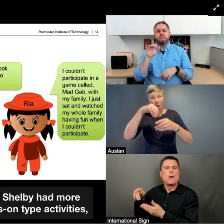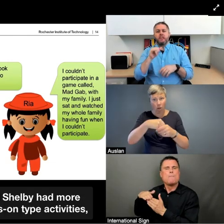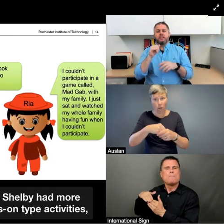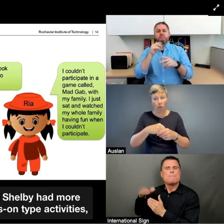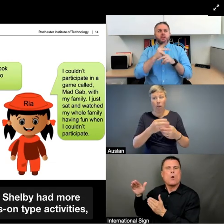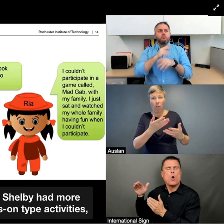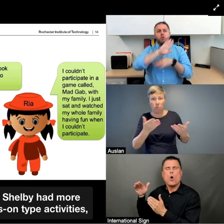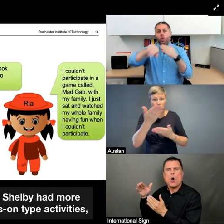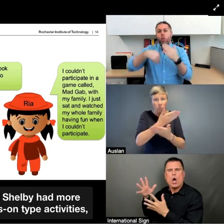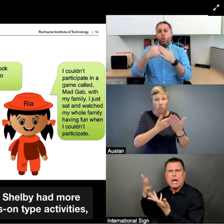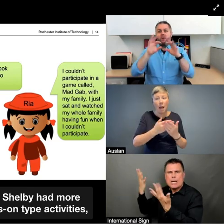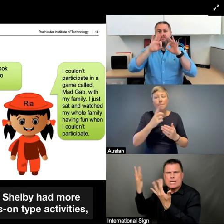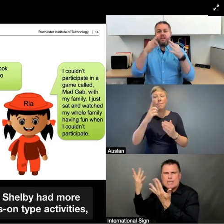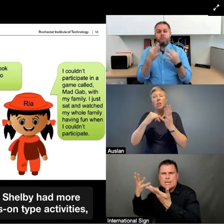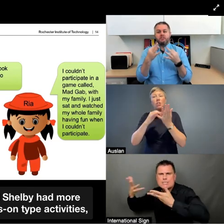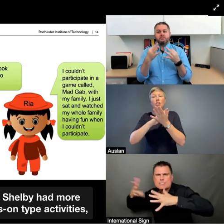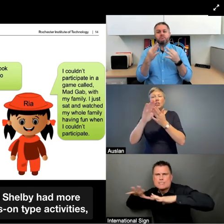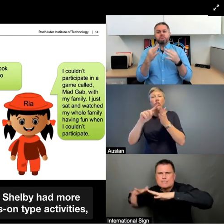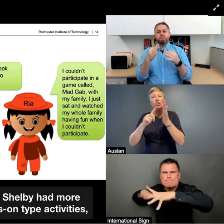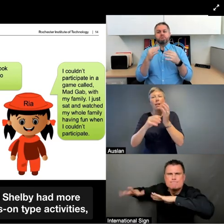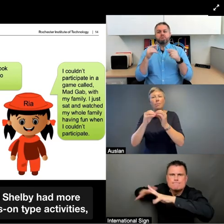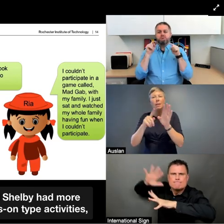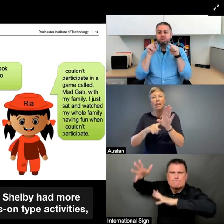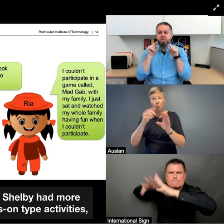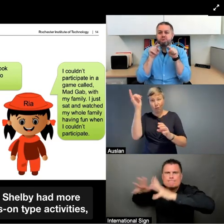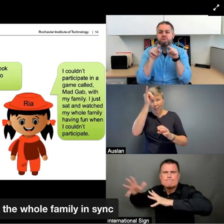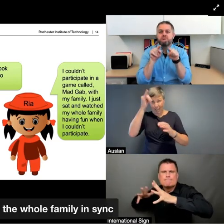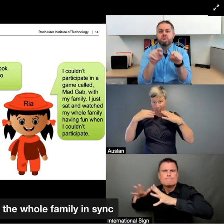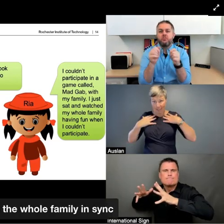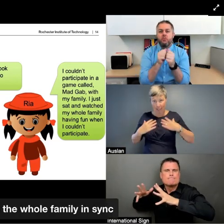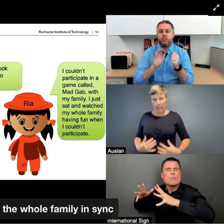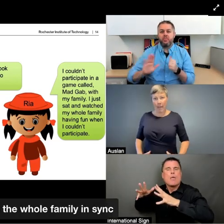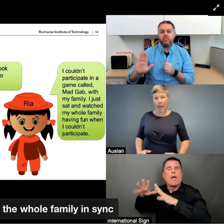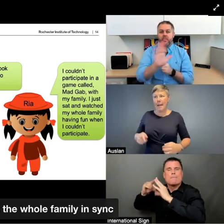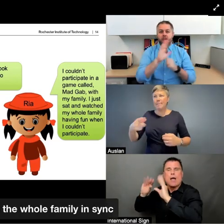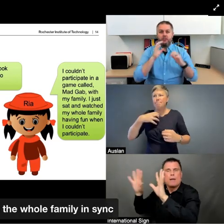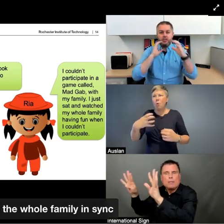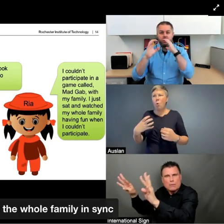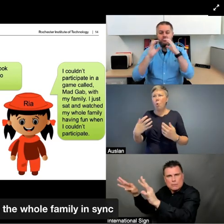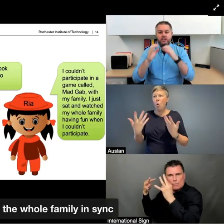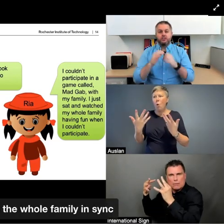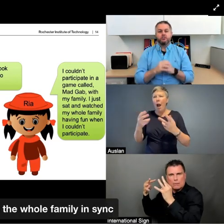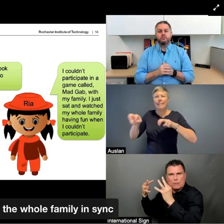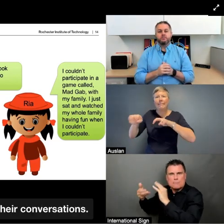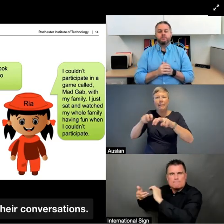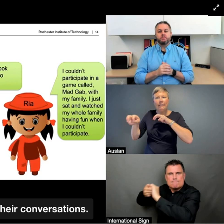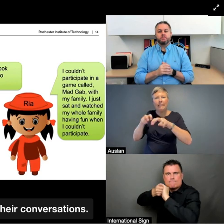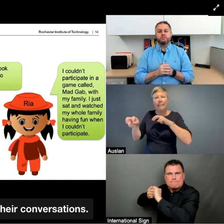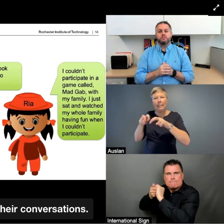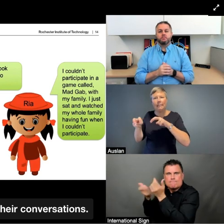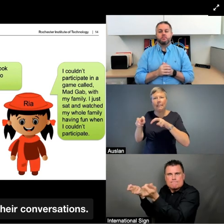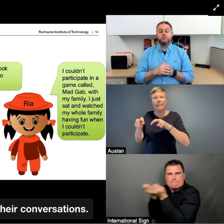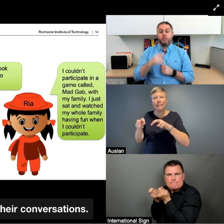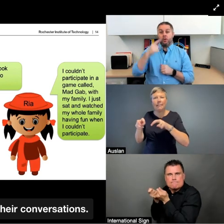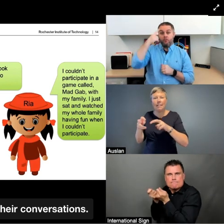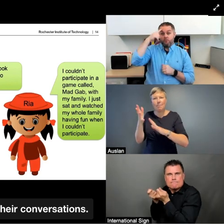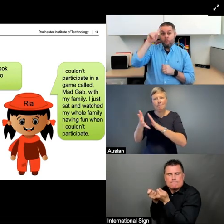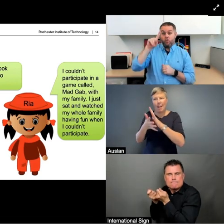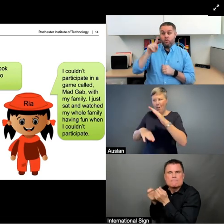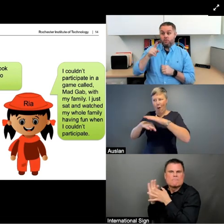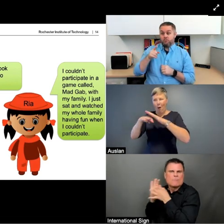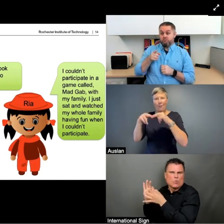and Shelby had more hands-on type activities, which kept the whole family in sync with their